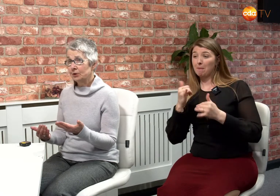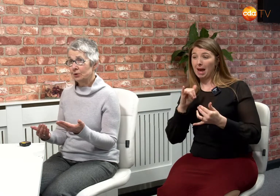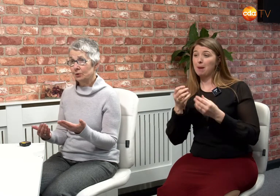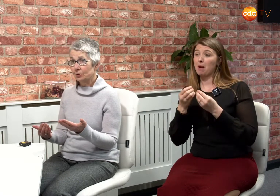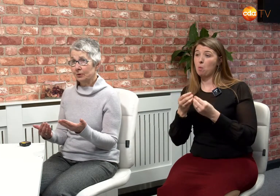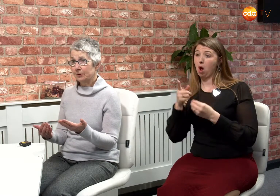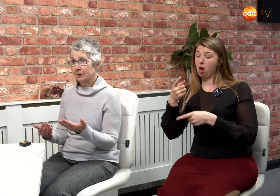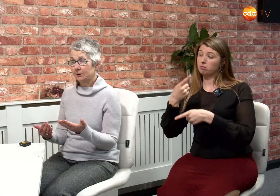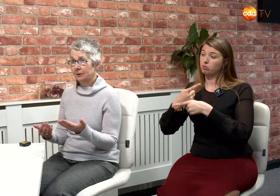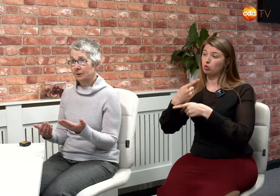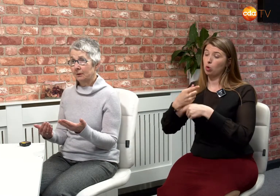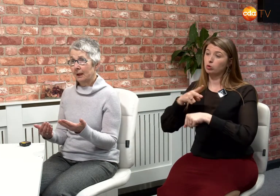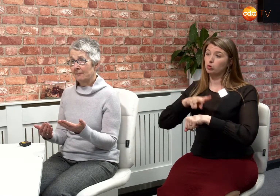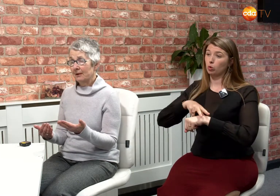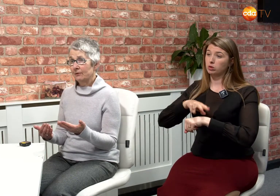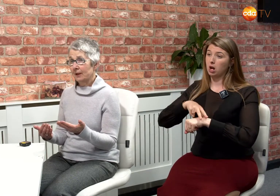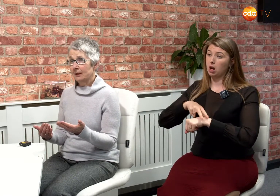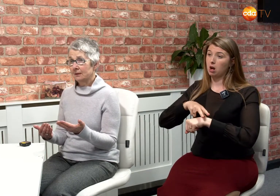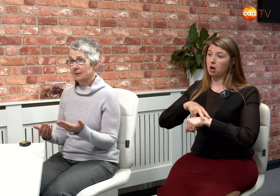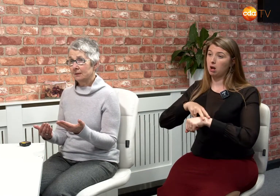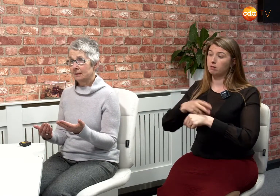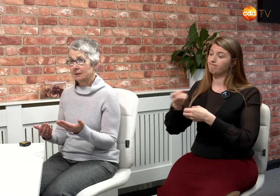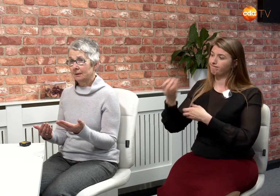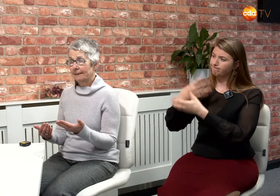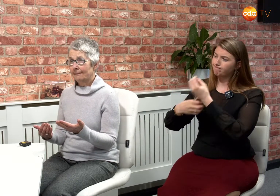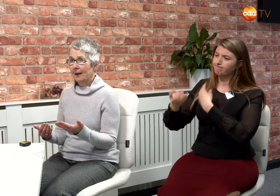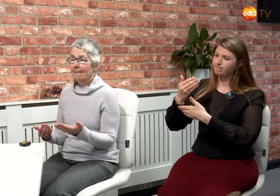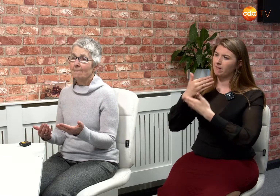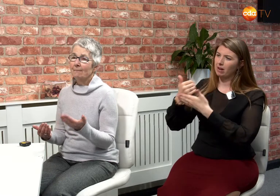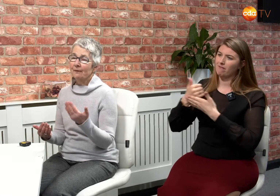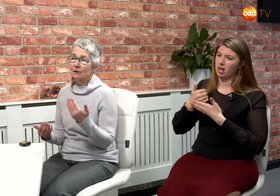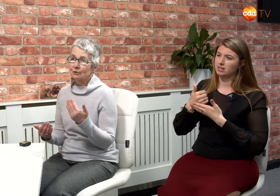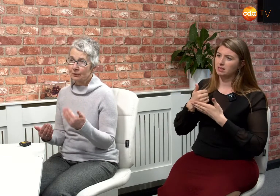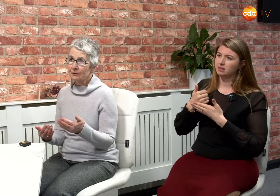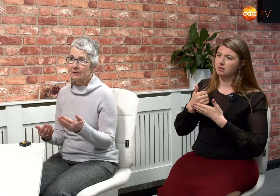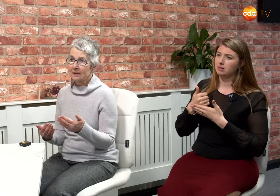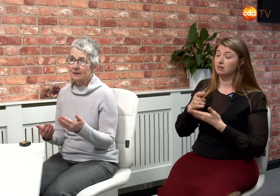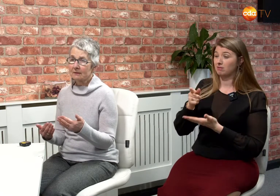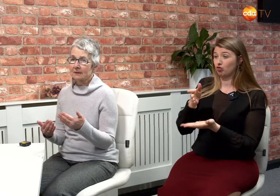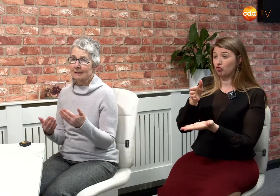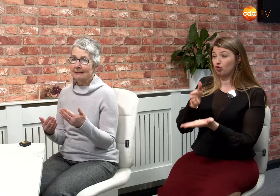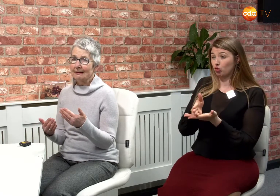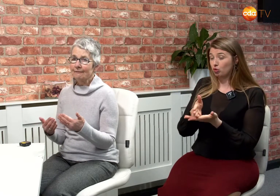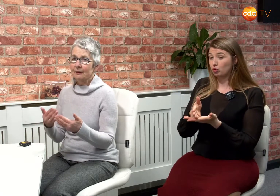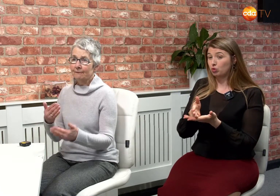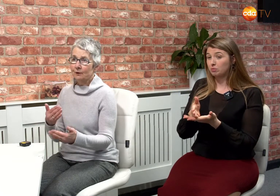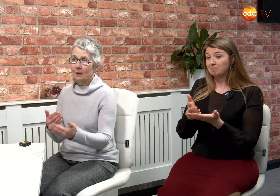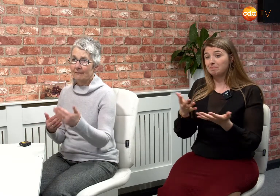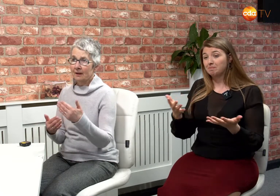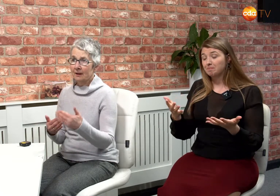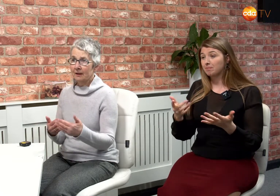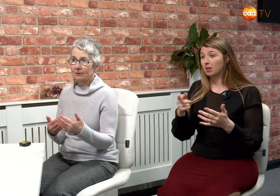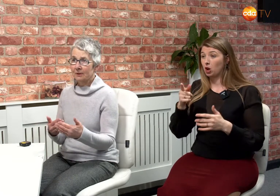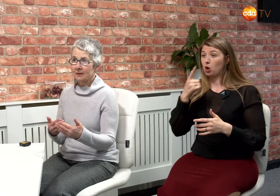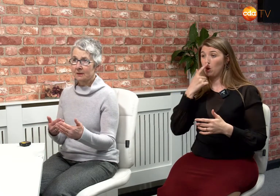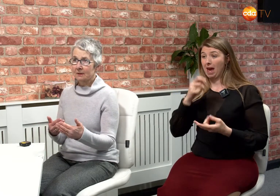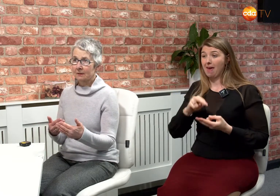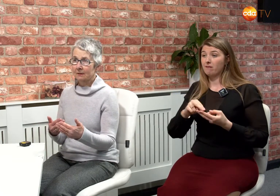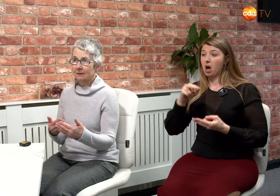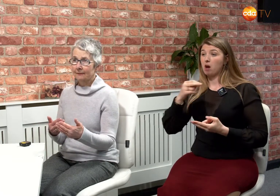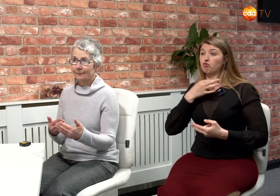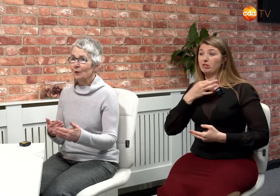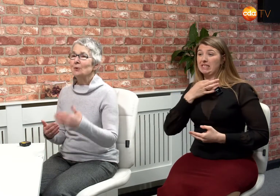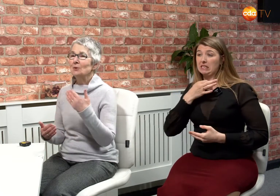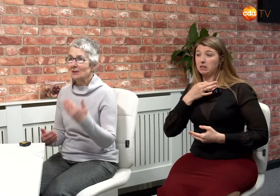can talk to your doctor about that. But the truth is that even if you have a higher